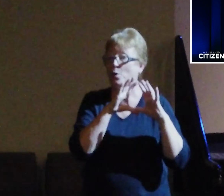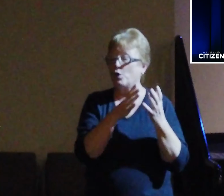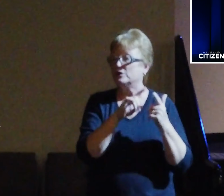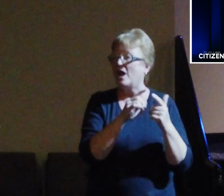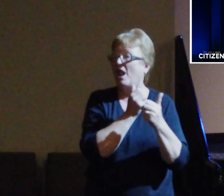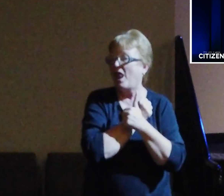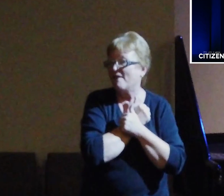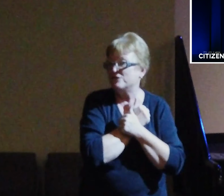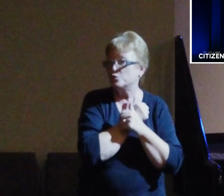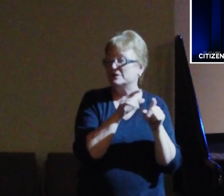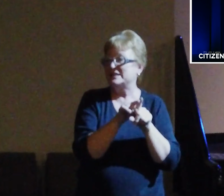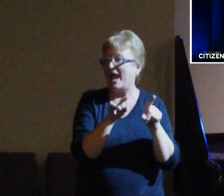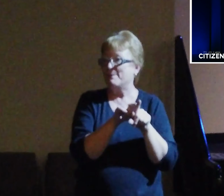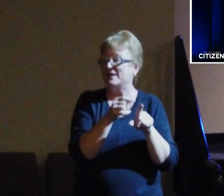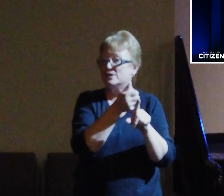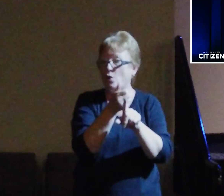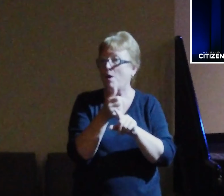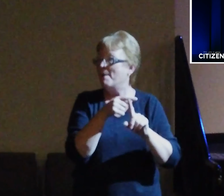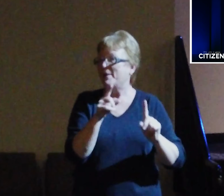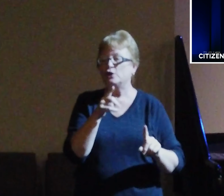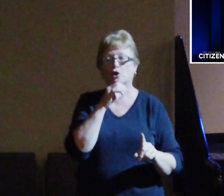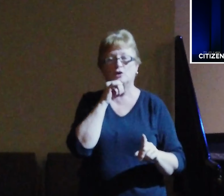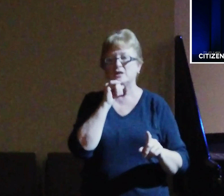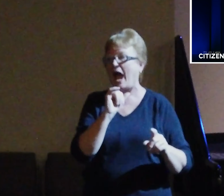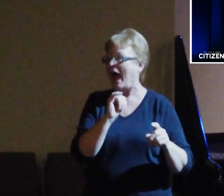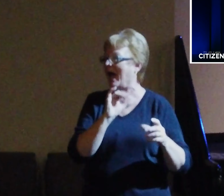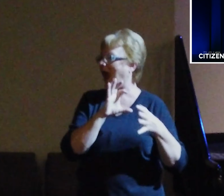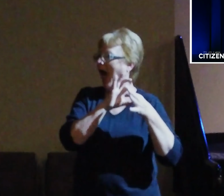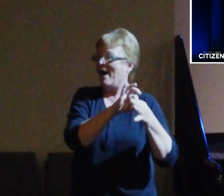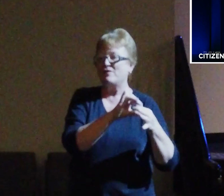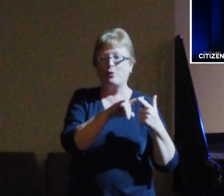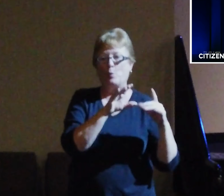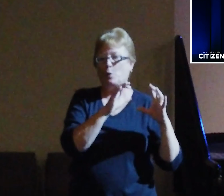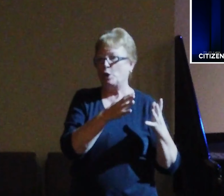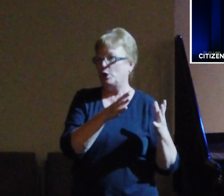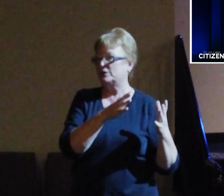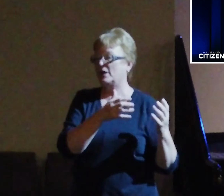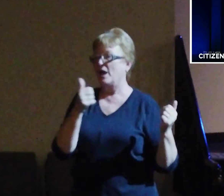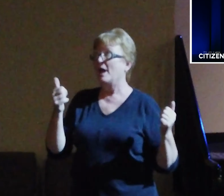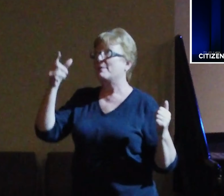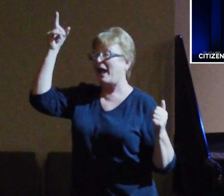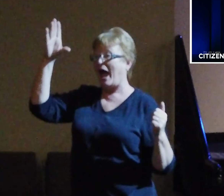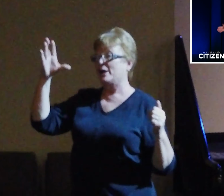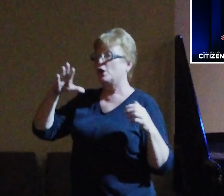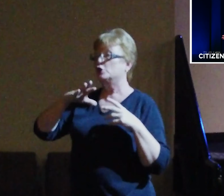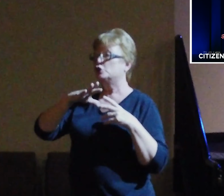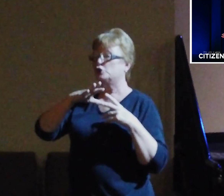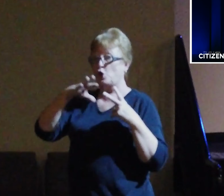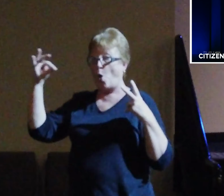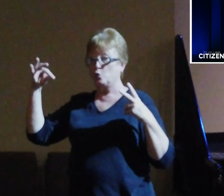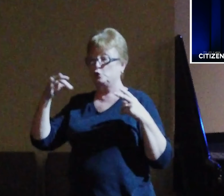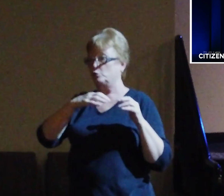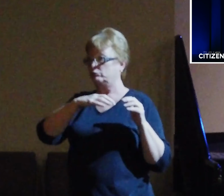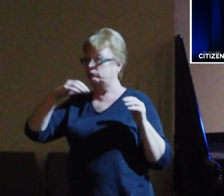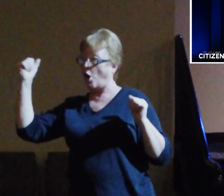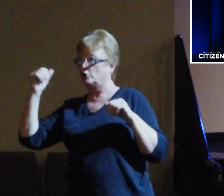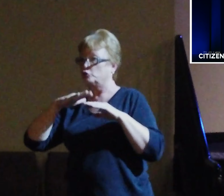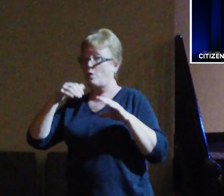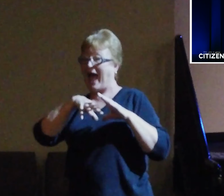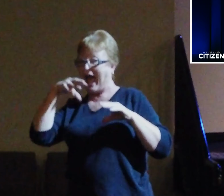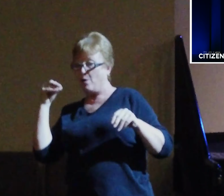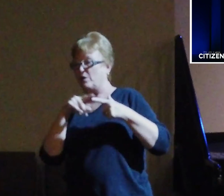as its own. But because you are not of the world, but I chose you out of the world, the